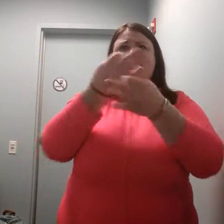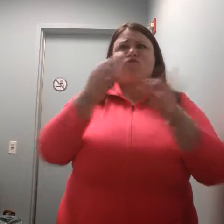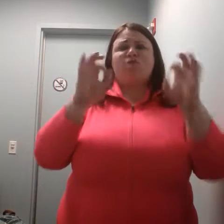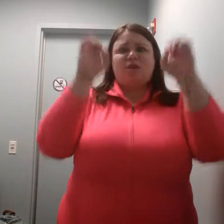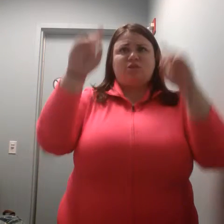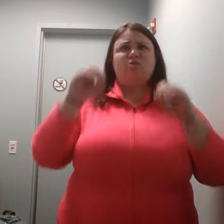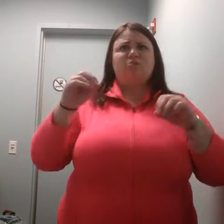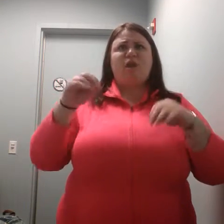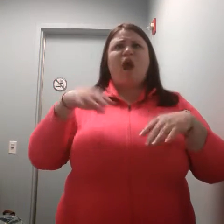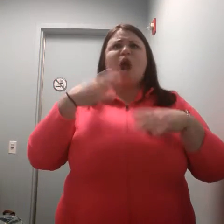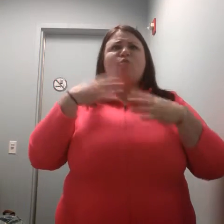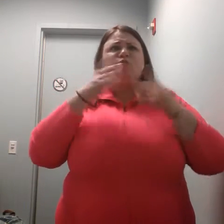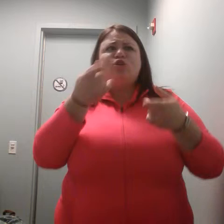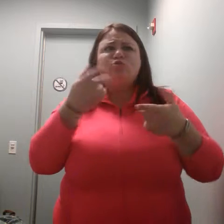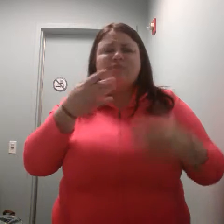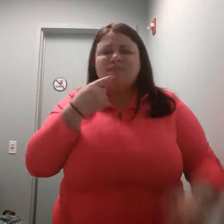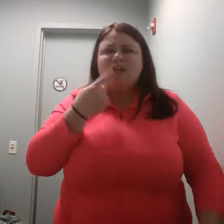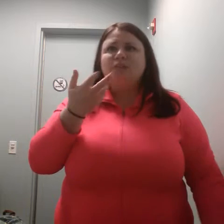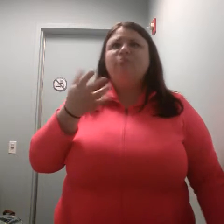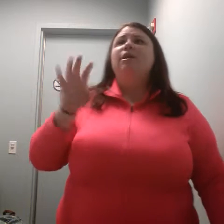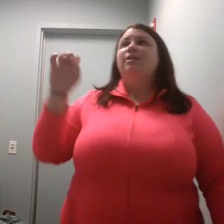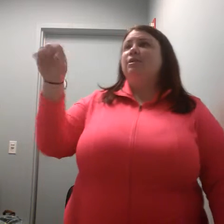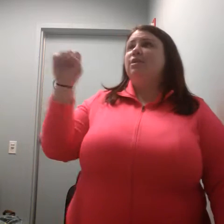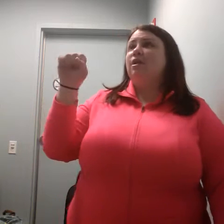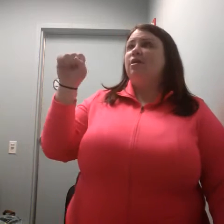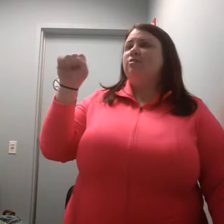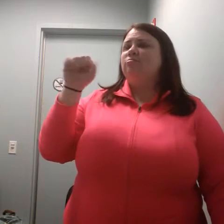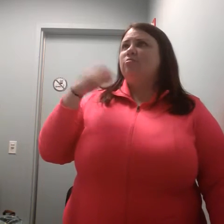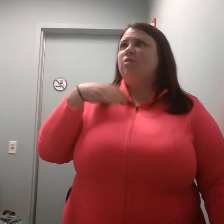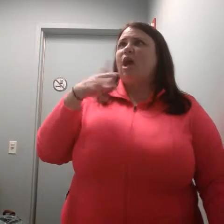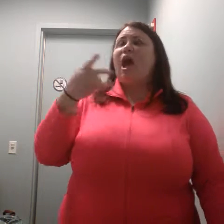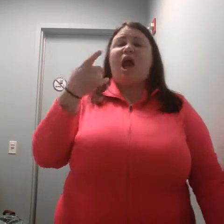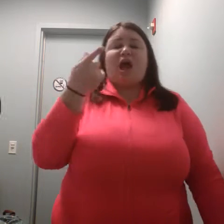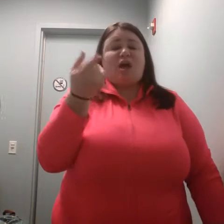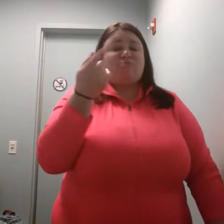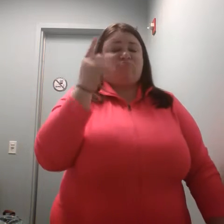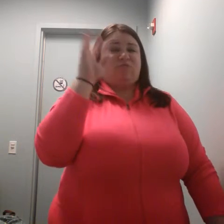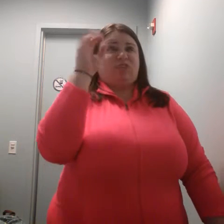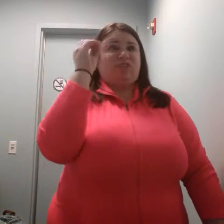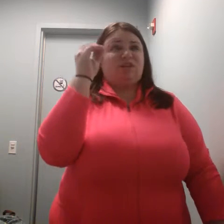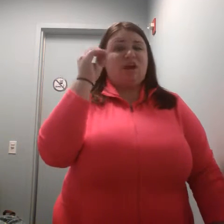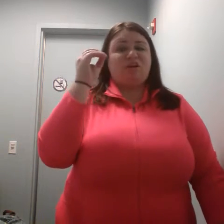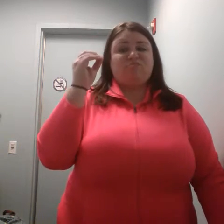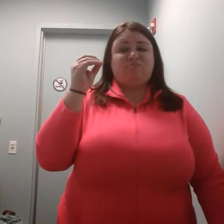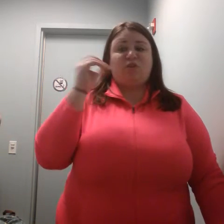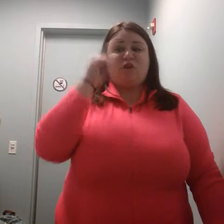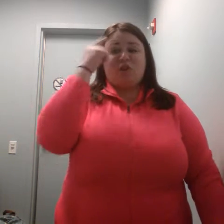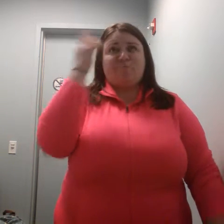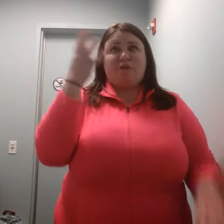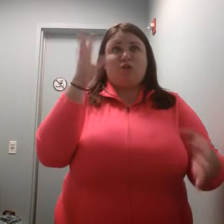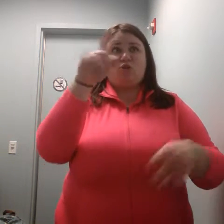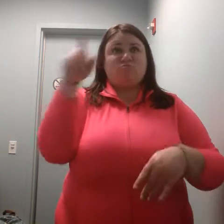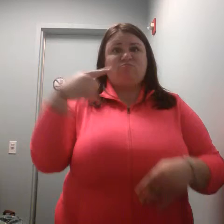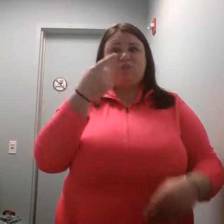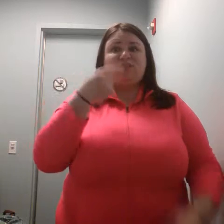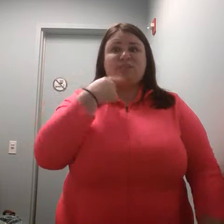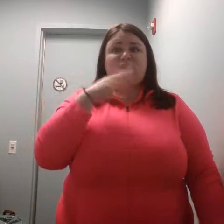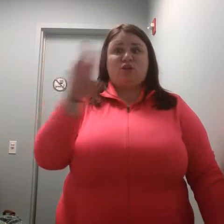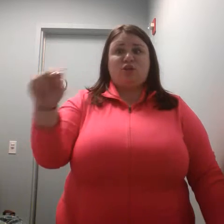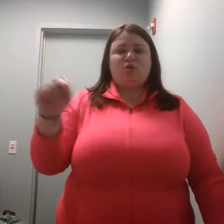Yeah. Okay, I didn't expect a lot of dissent on that one, but I just thought I'd throw that out there. What about the one at the bottom? The